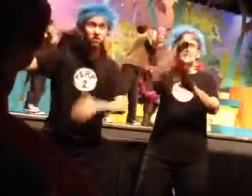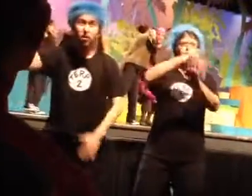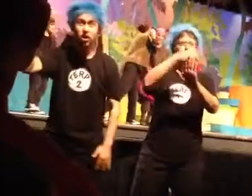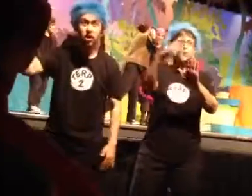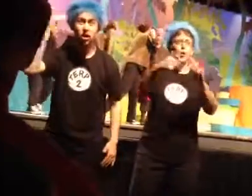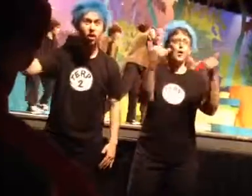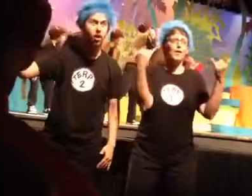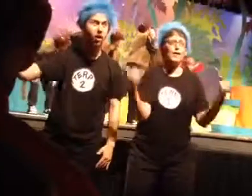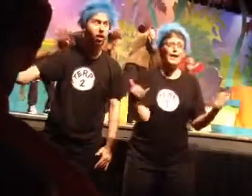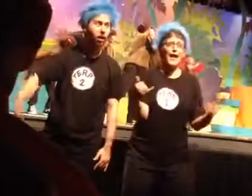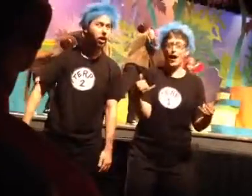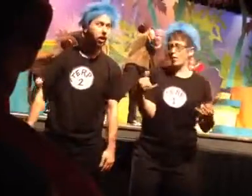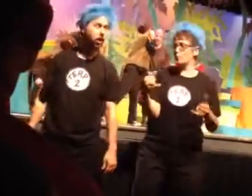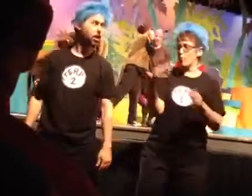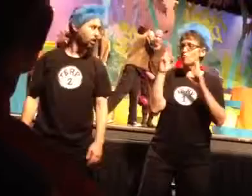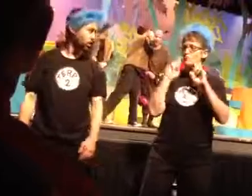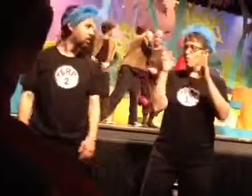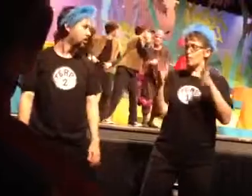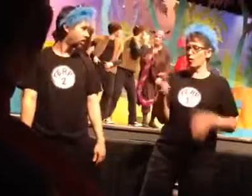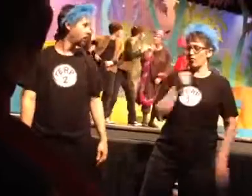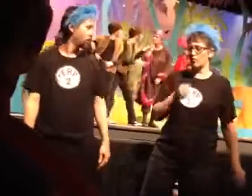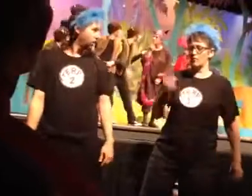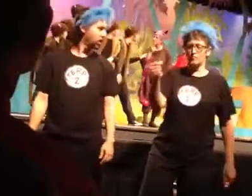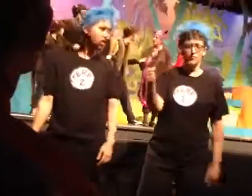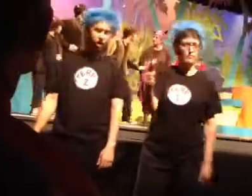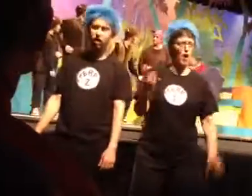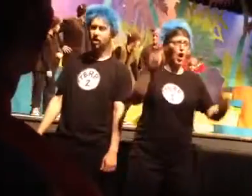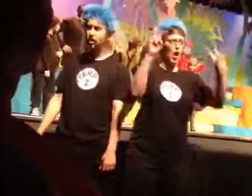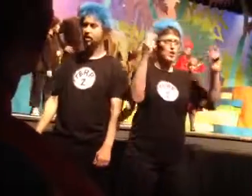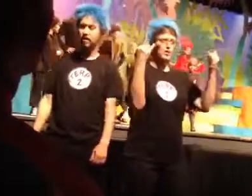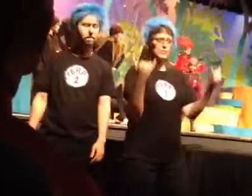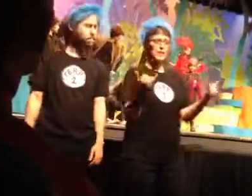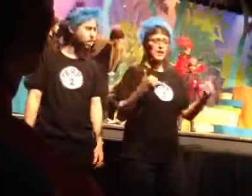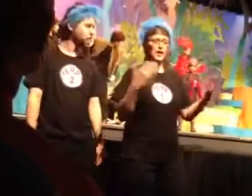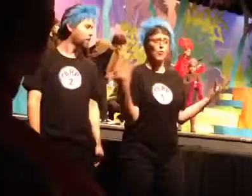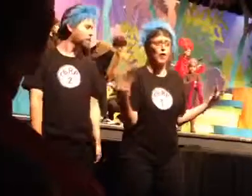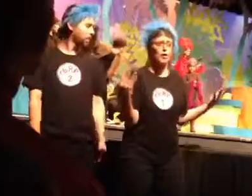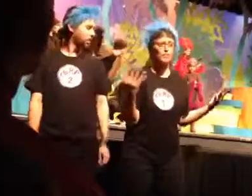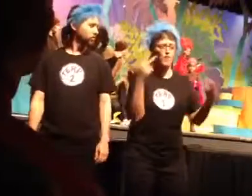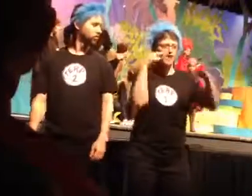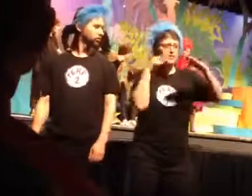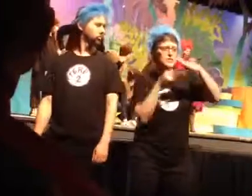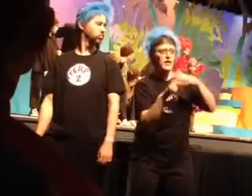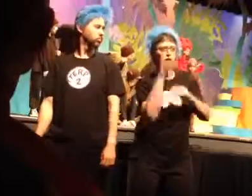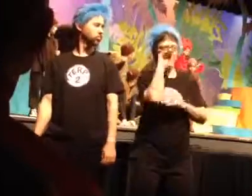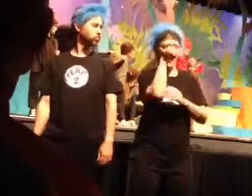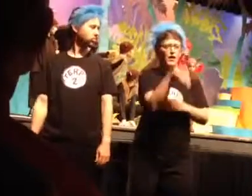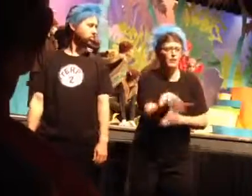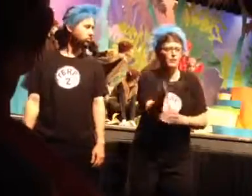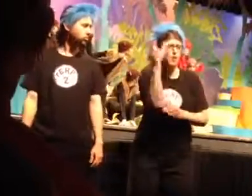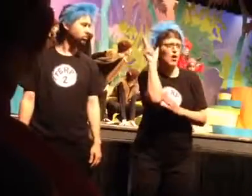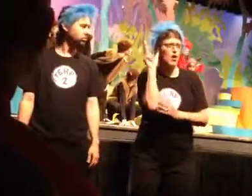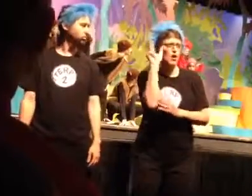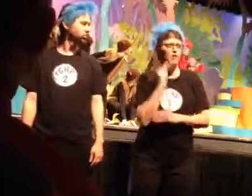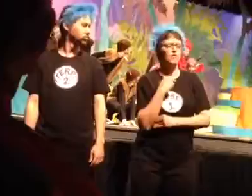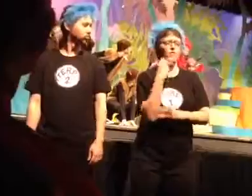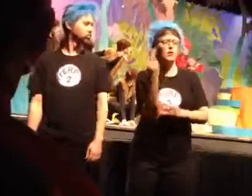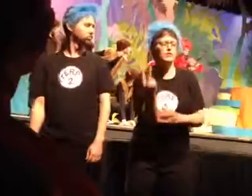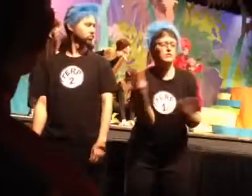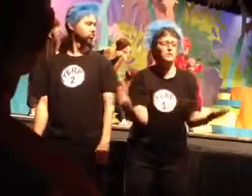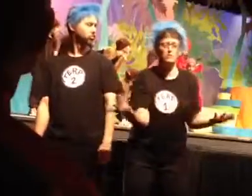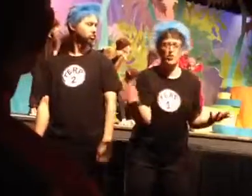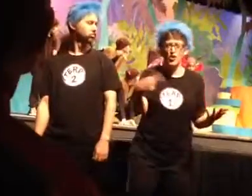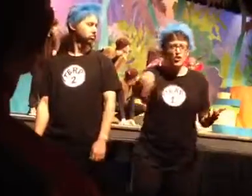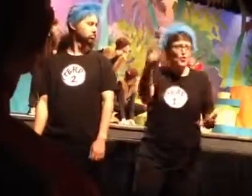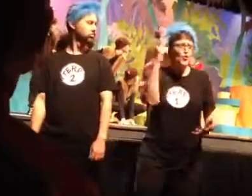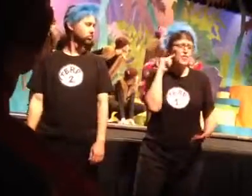Rocks to the Jekyll and Death! Our topic today is Psychic Elements, Do you hear voices? What do you think we'll